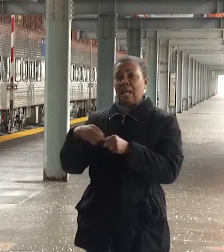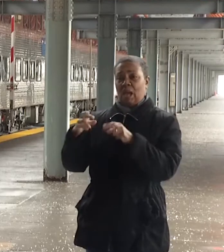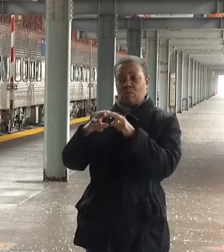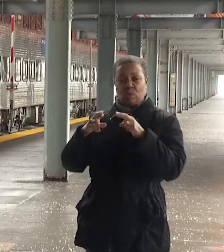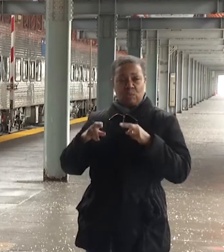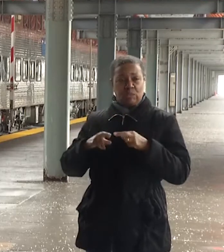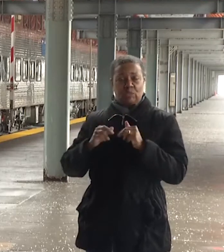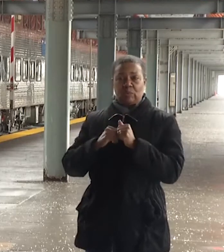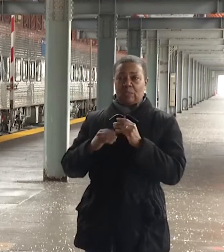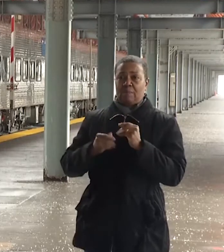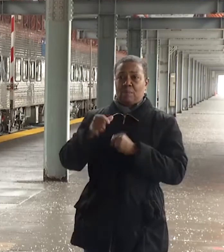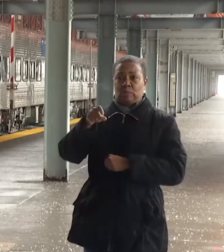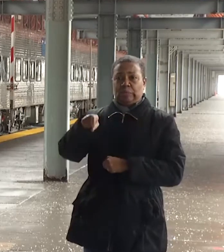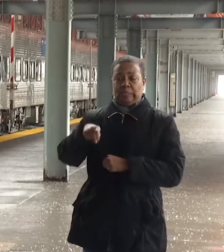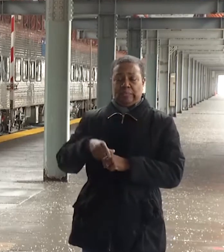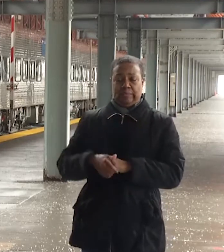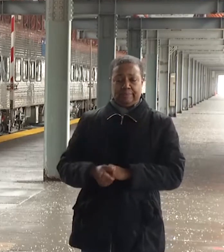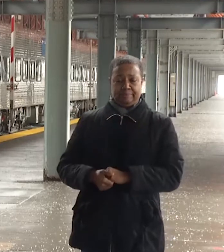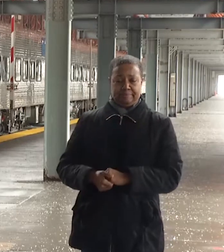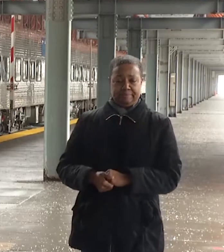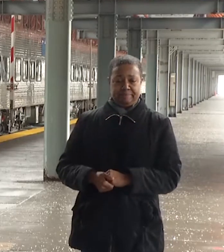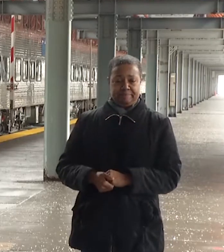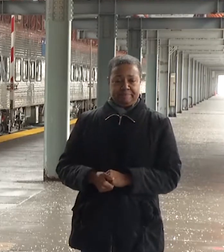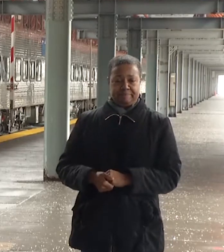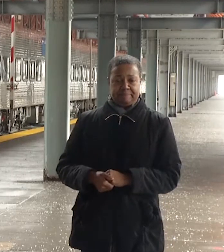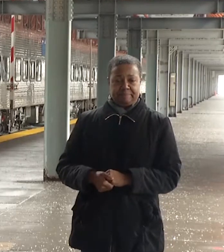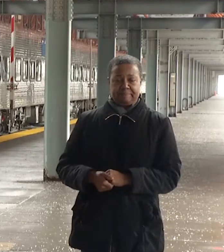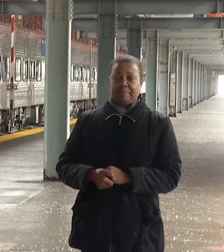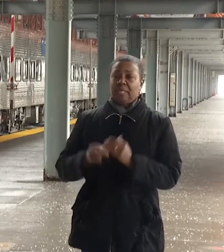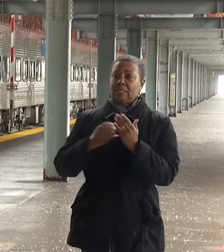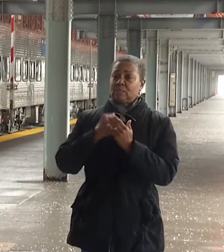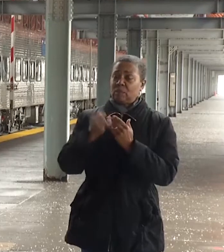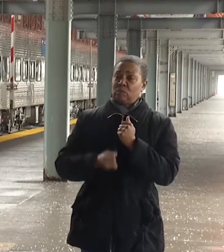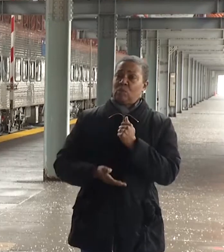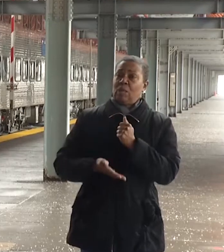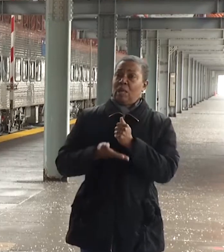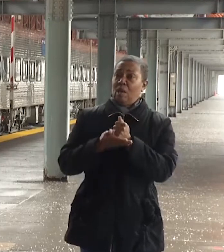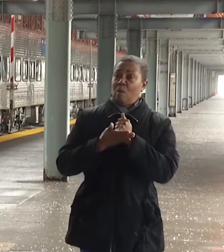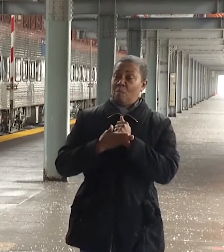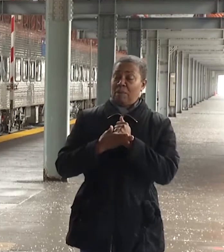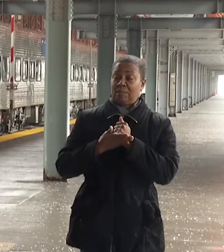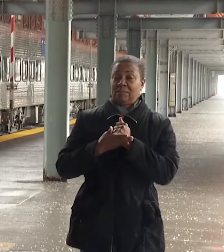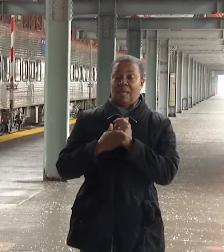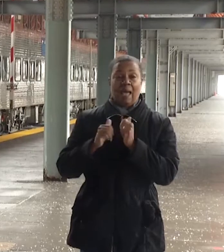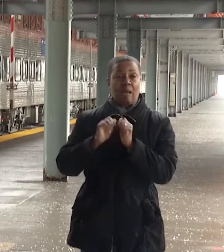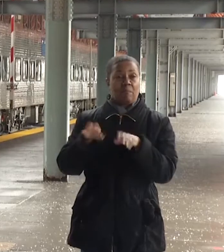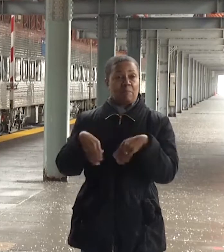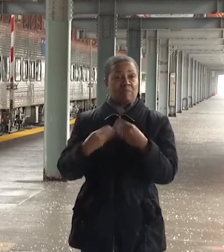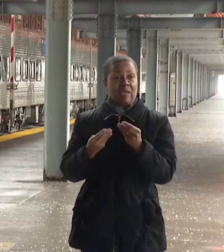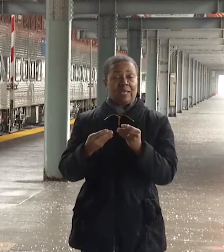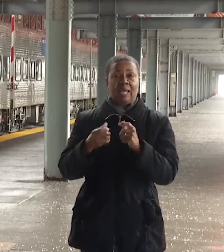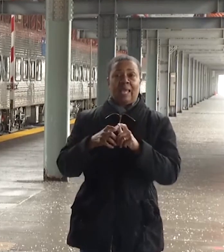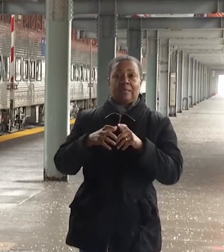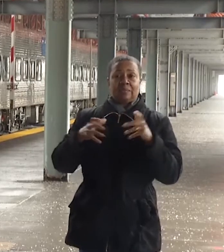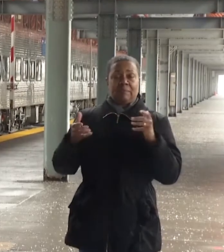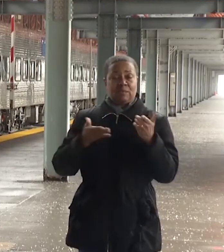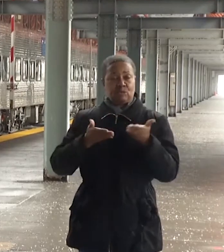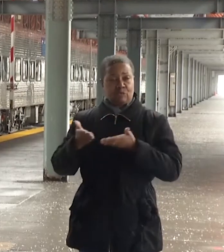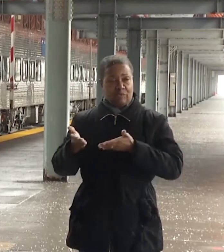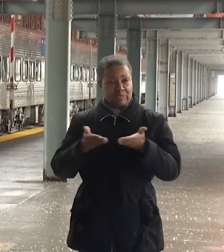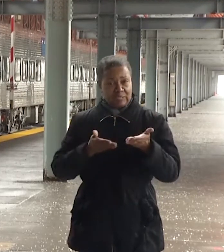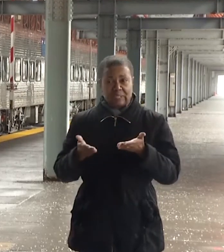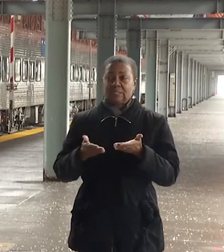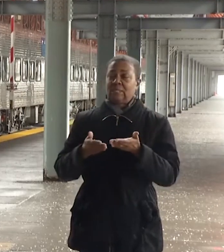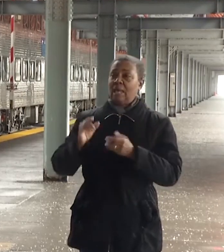with the greatest need. This project will serve us well today by providing expanded services